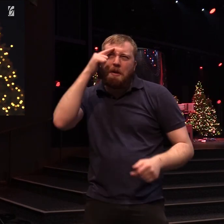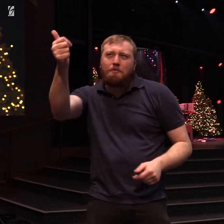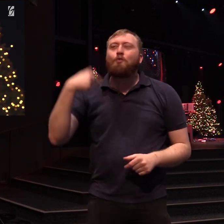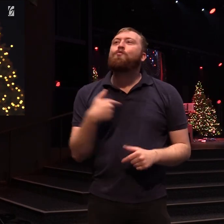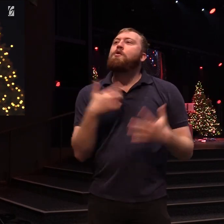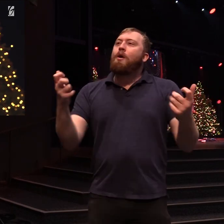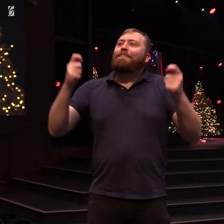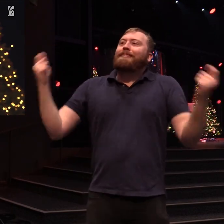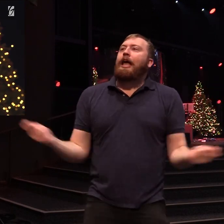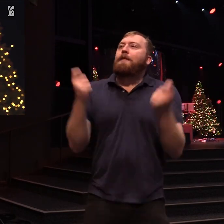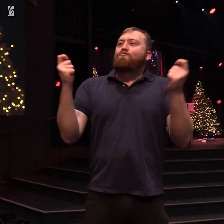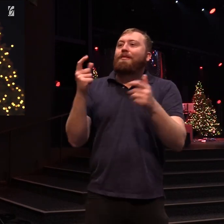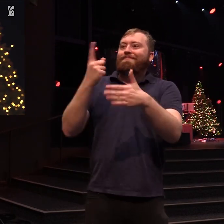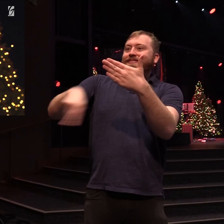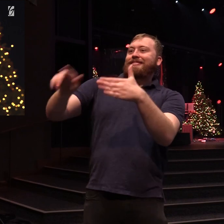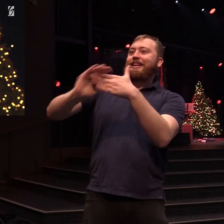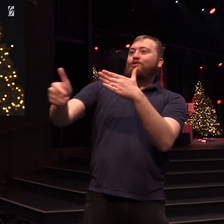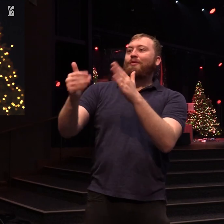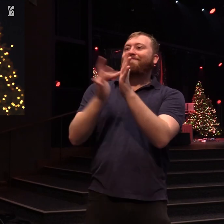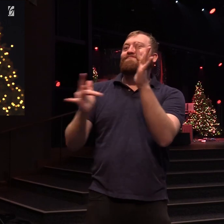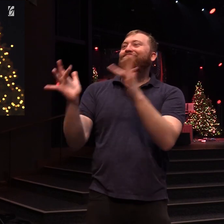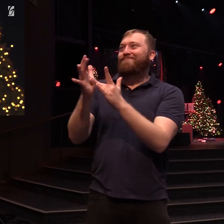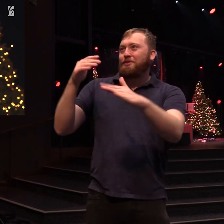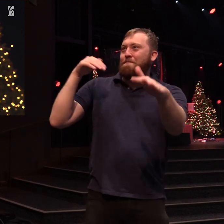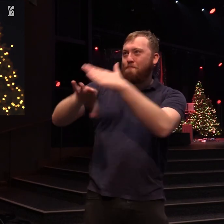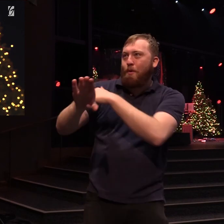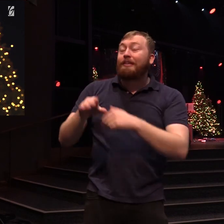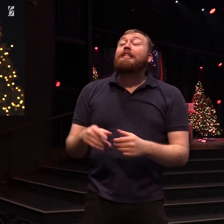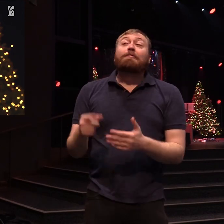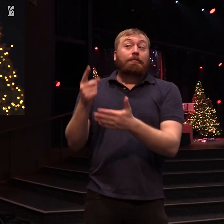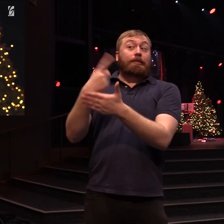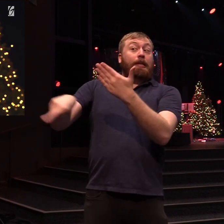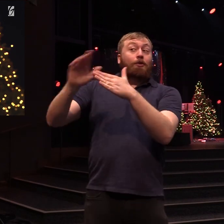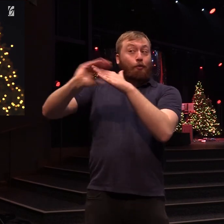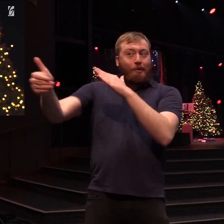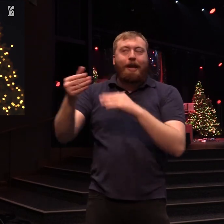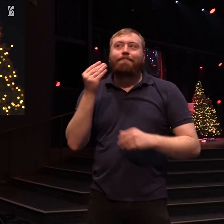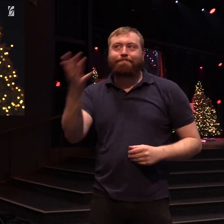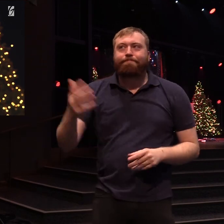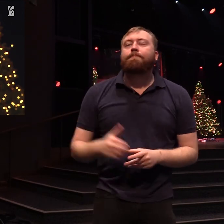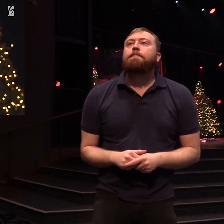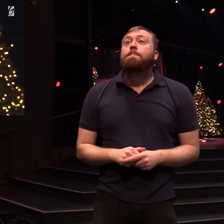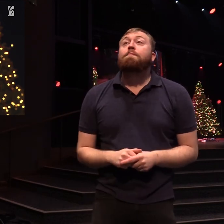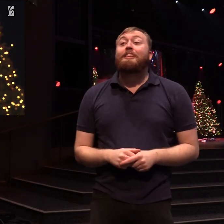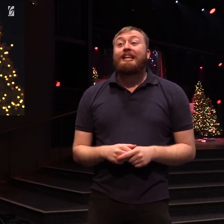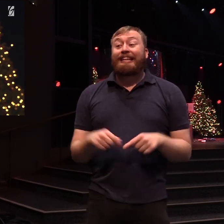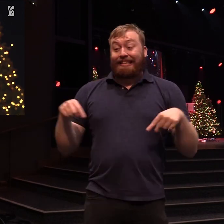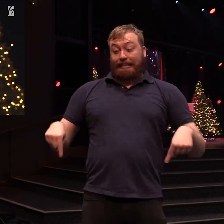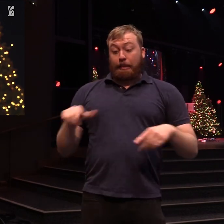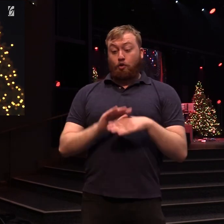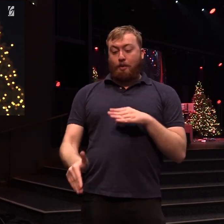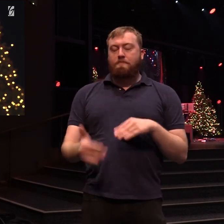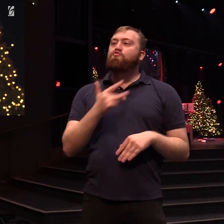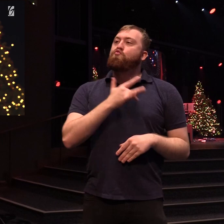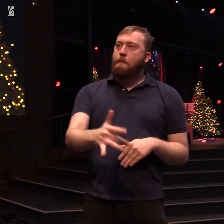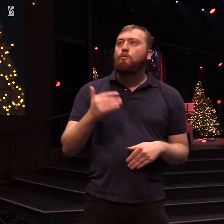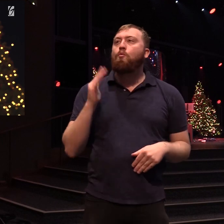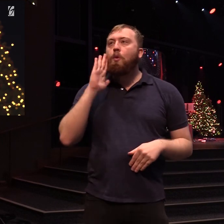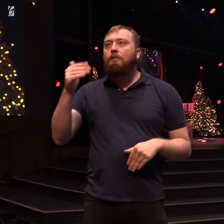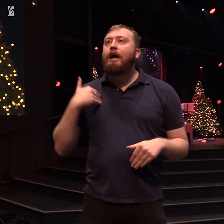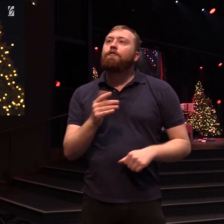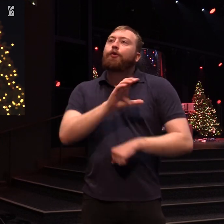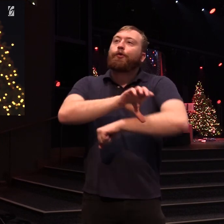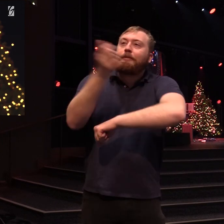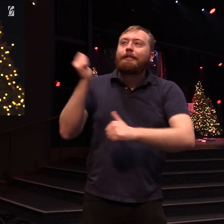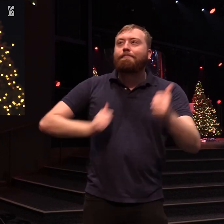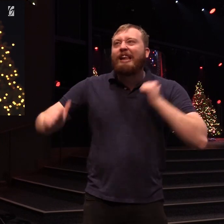the birth of our Lord and Savior, Jesus Christ. So that's next weekend, all right? This weekend, normally, we have our Christmas production.